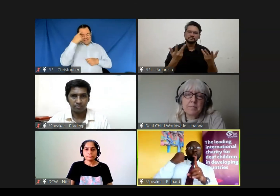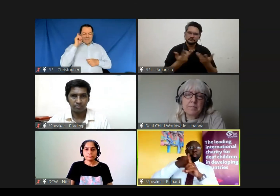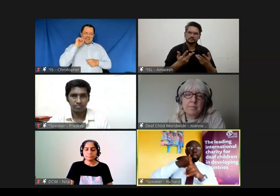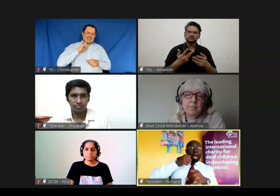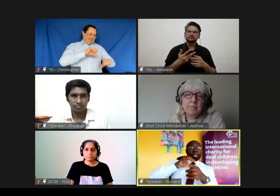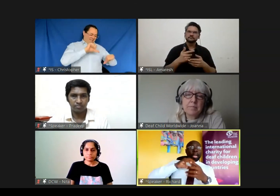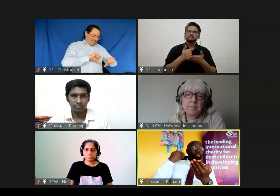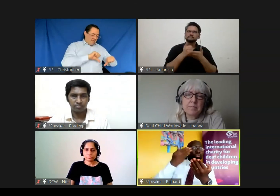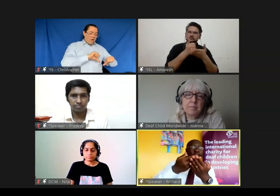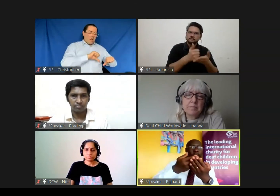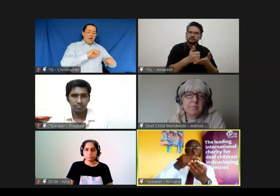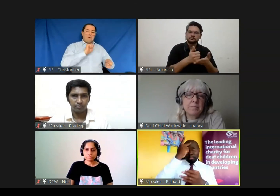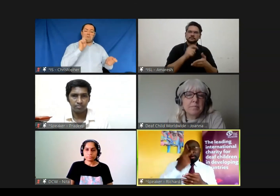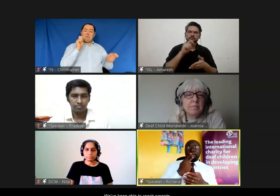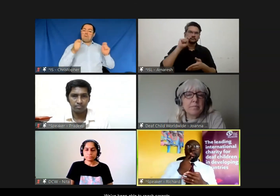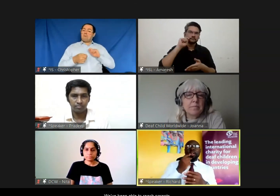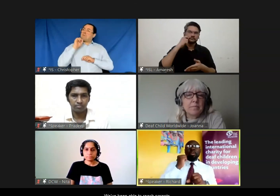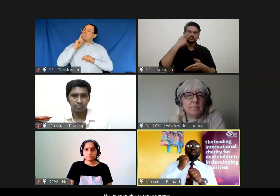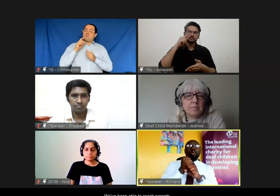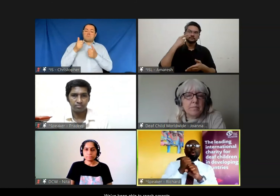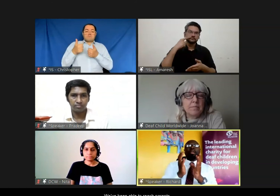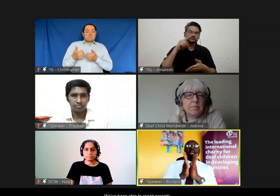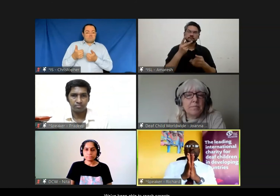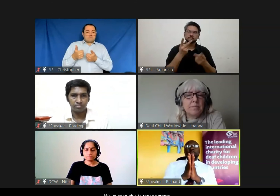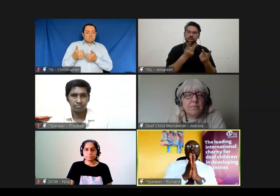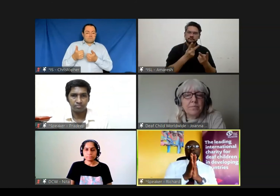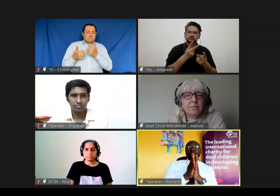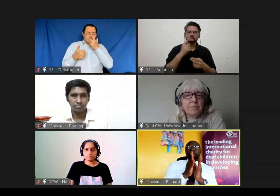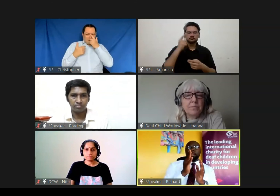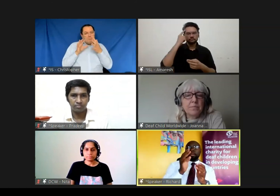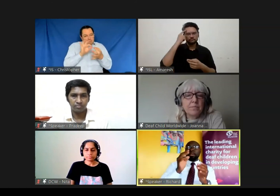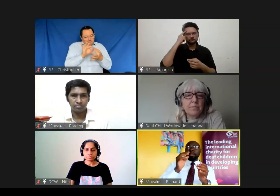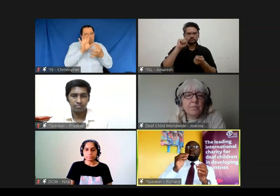the same time now, we've been able to reach parents,